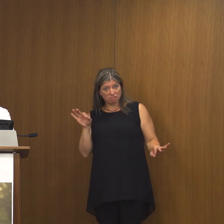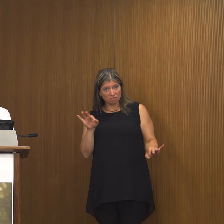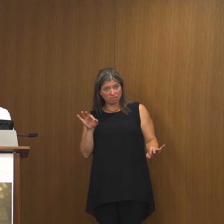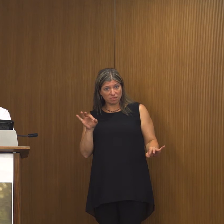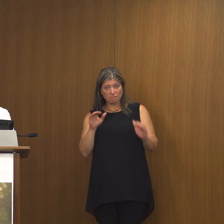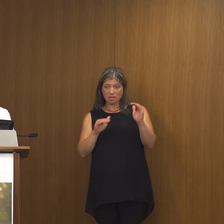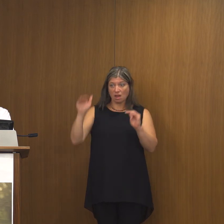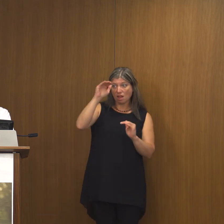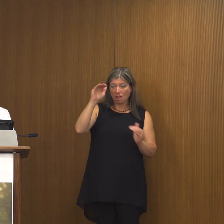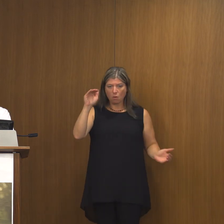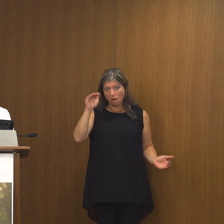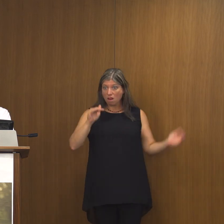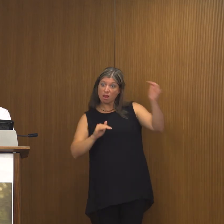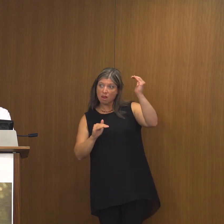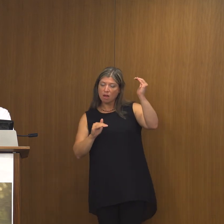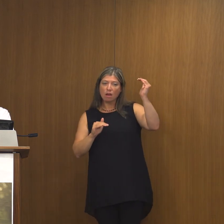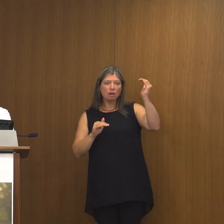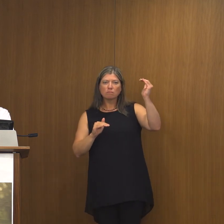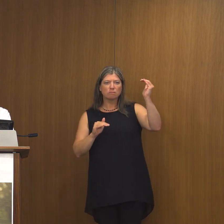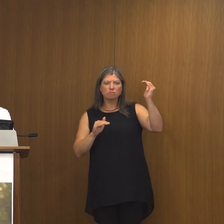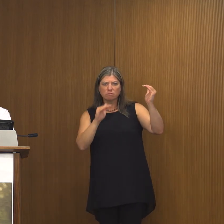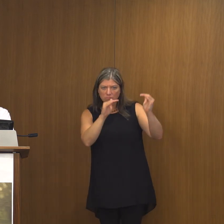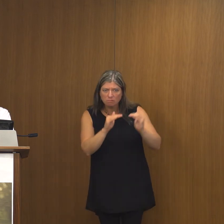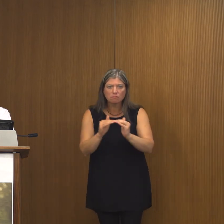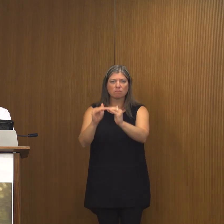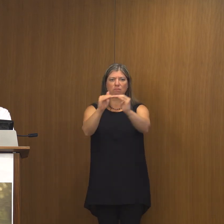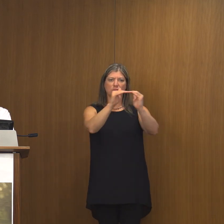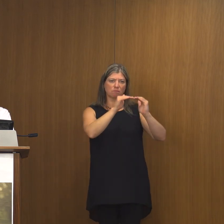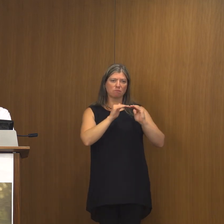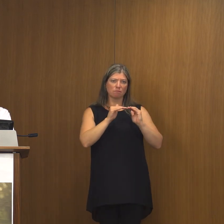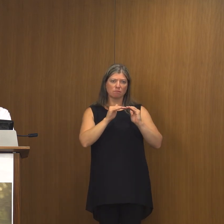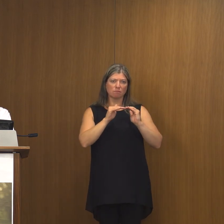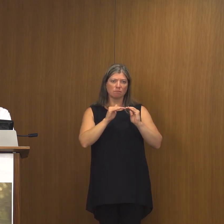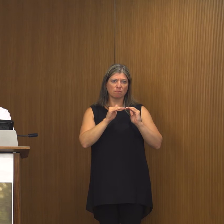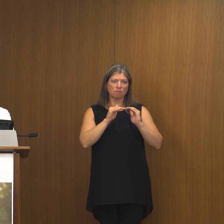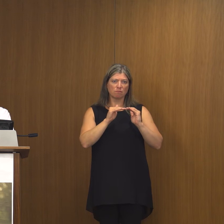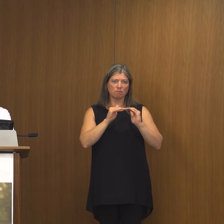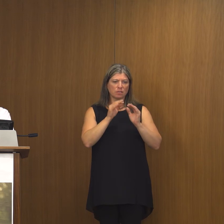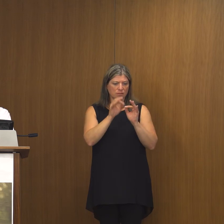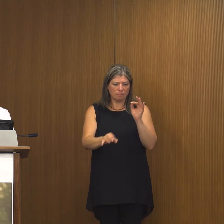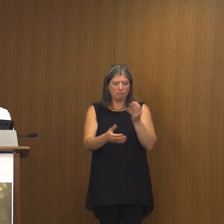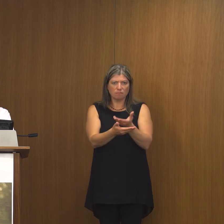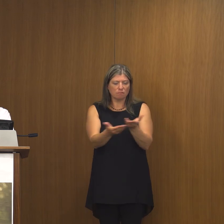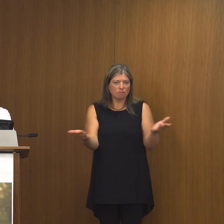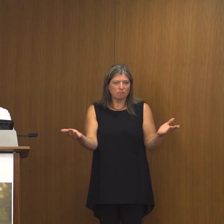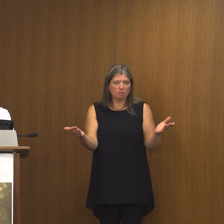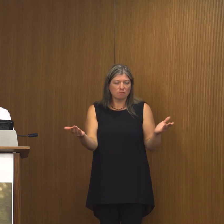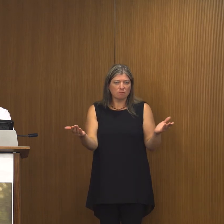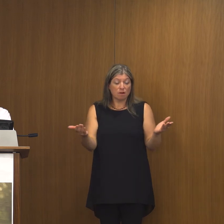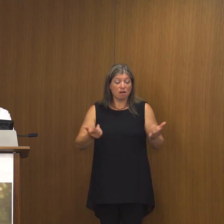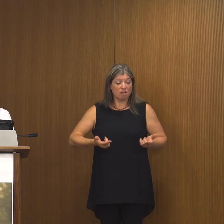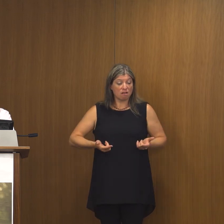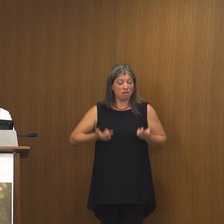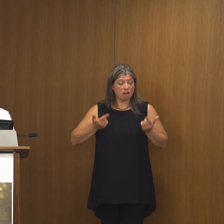more or less important than children who don't have autism. We're simply equal. Living in